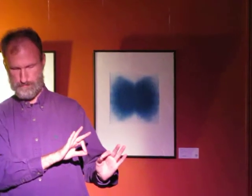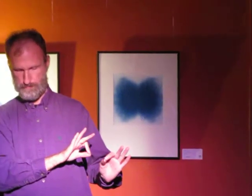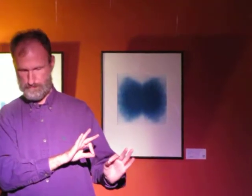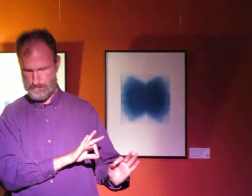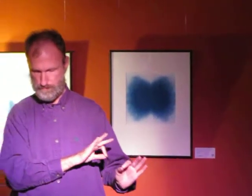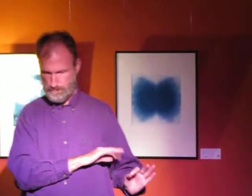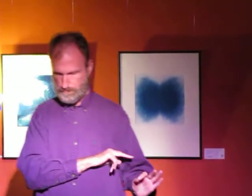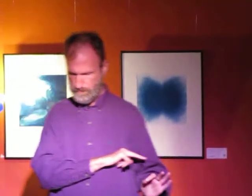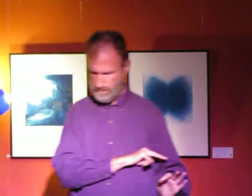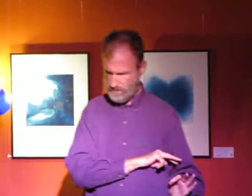nods.